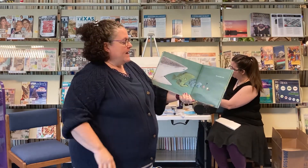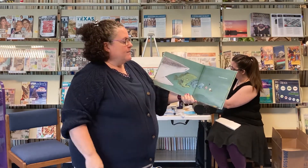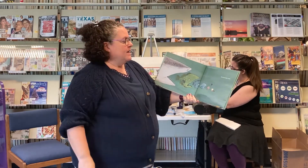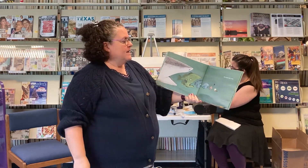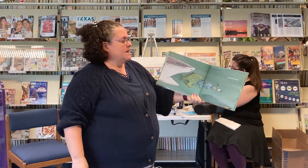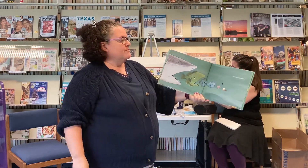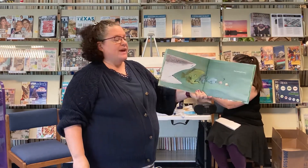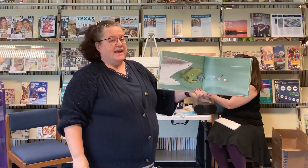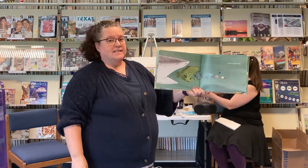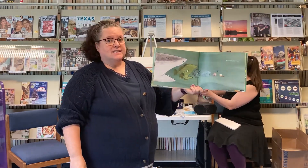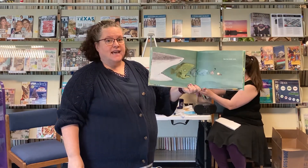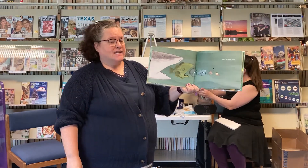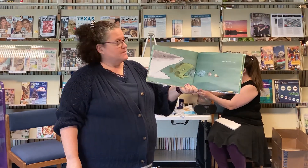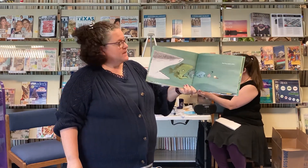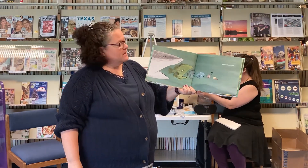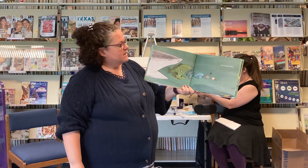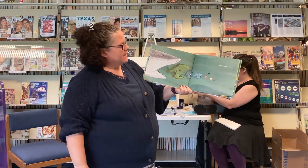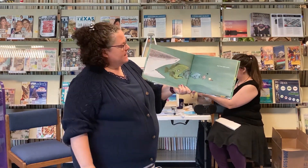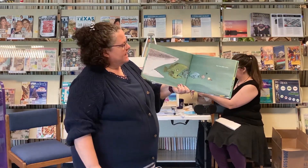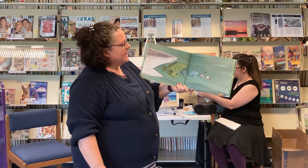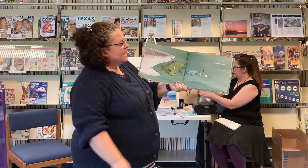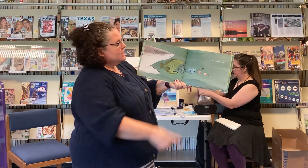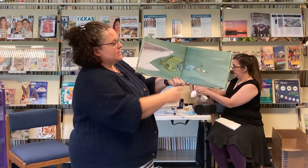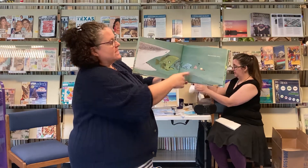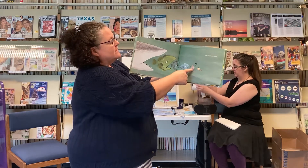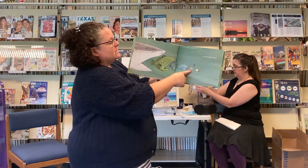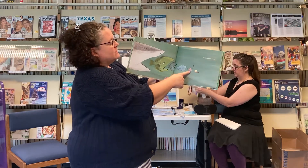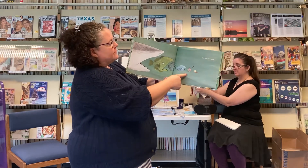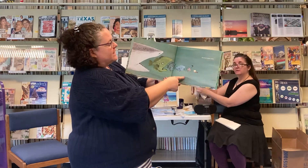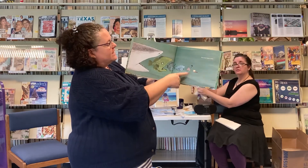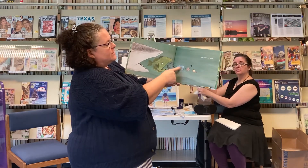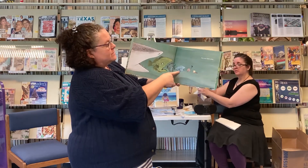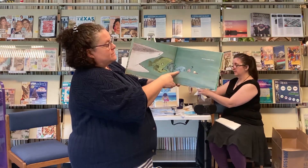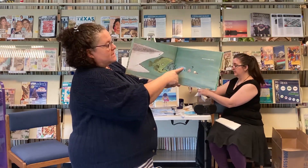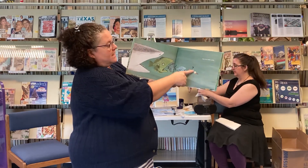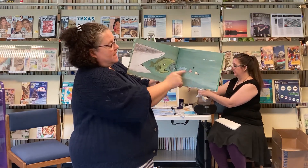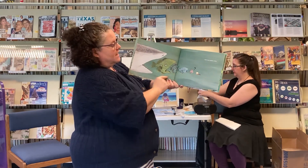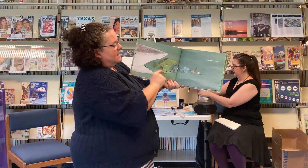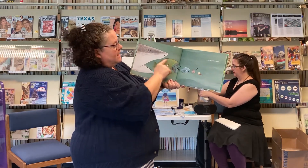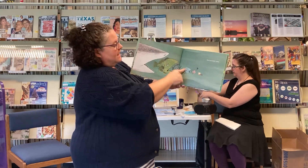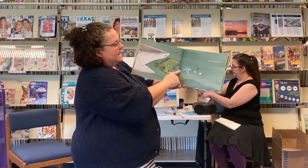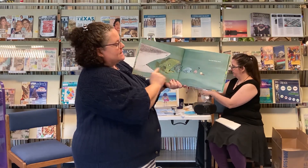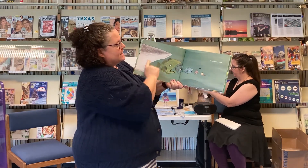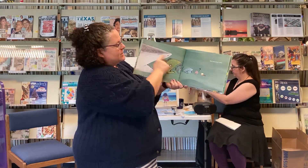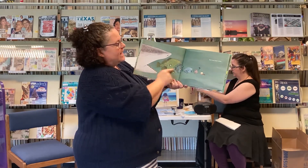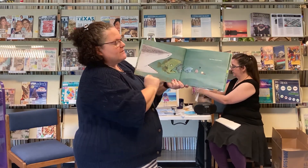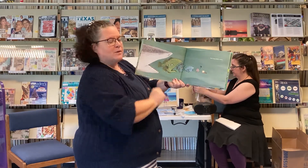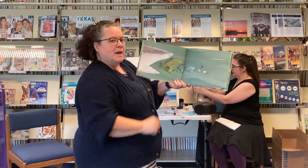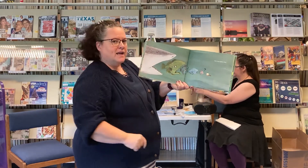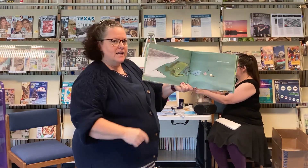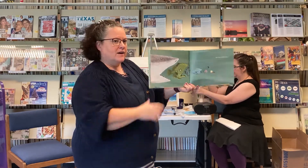crab bakes cakes. But look, she's giving it to a friend who's, it's like a chain of command here.